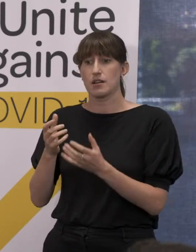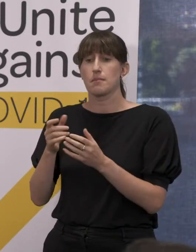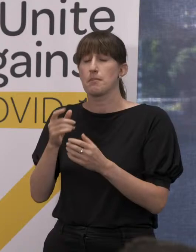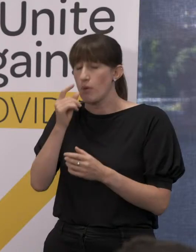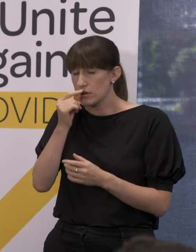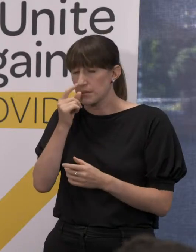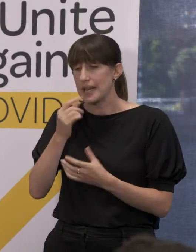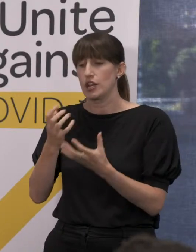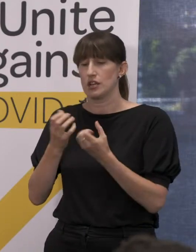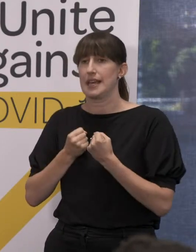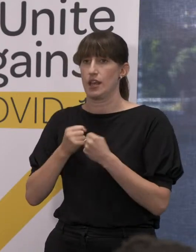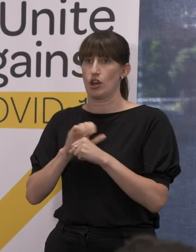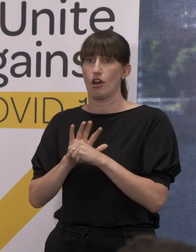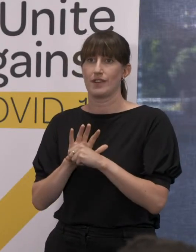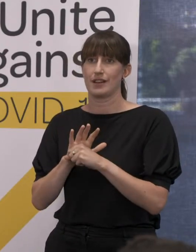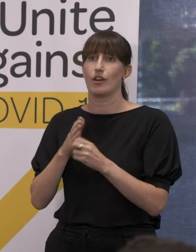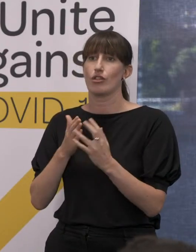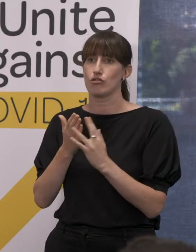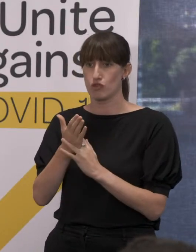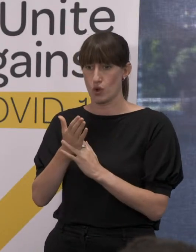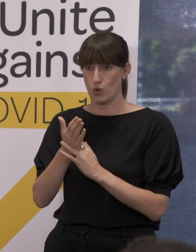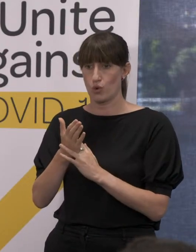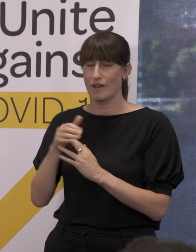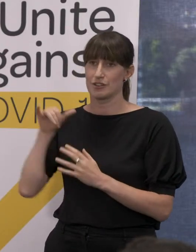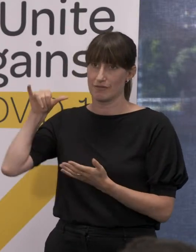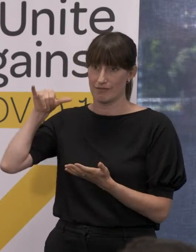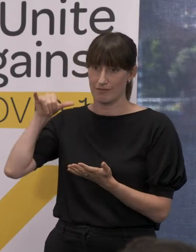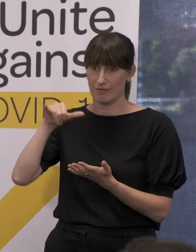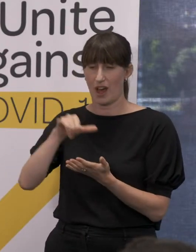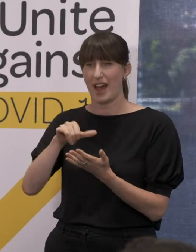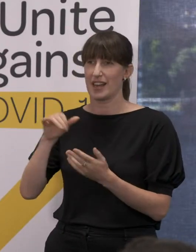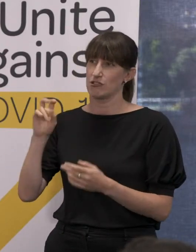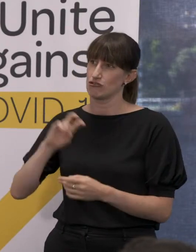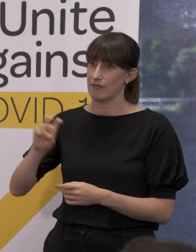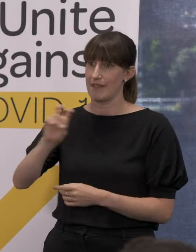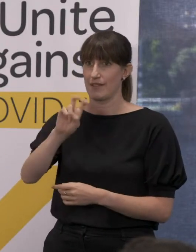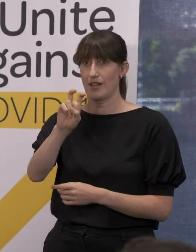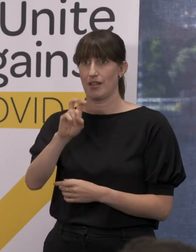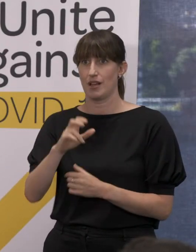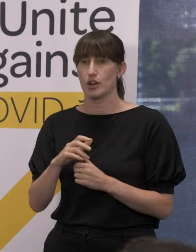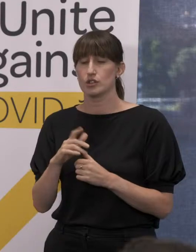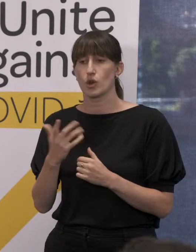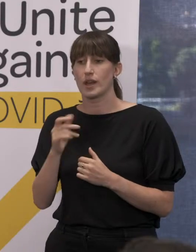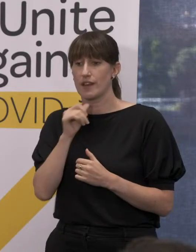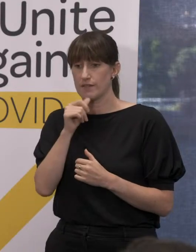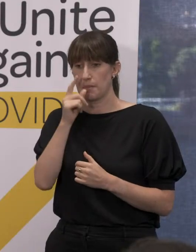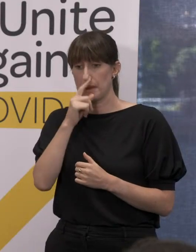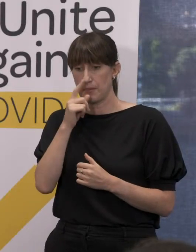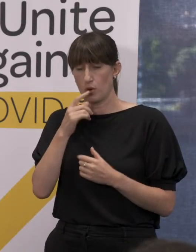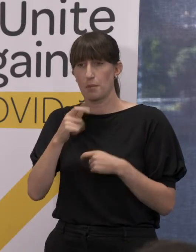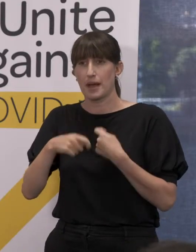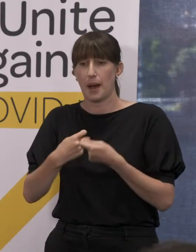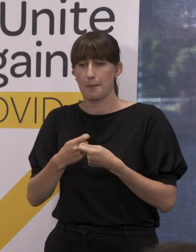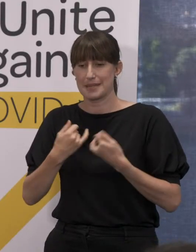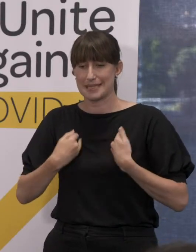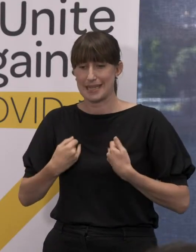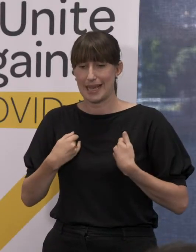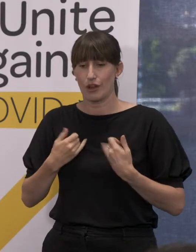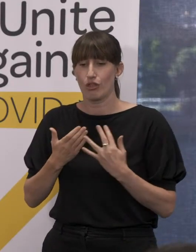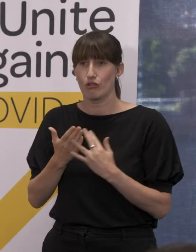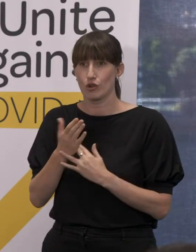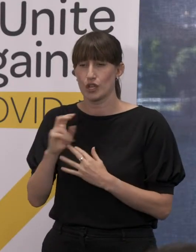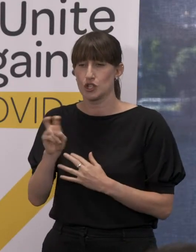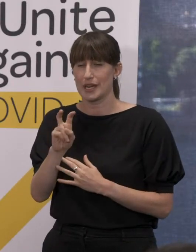place to prevent people travelling should they be or become symptomatic during the journey. And onshore here, we